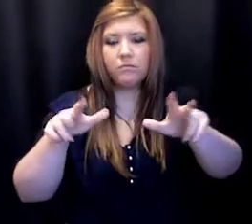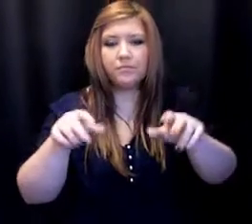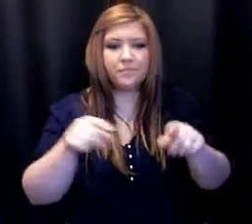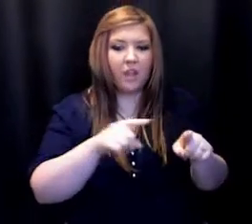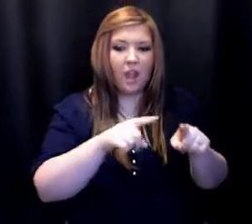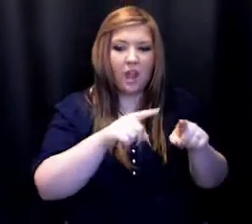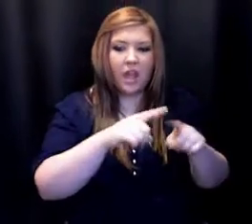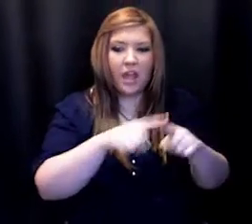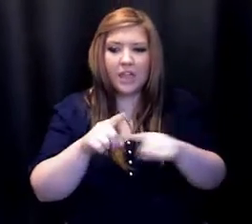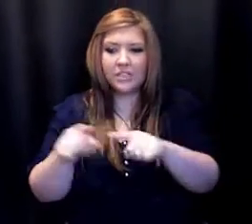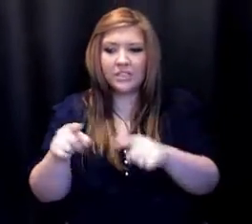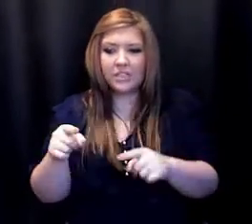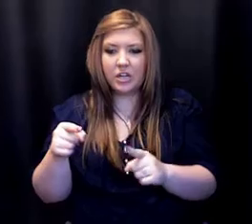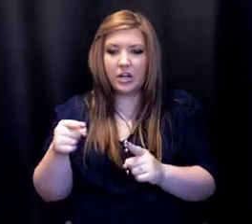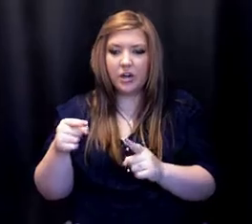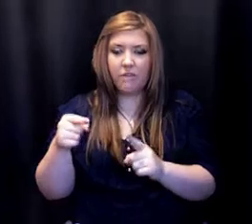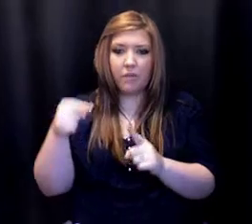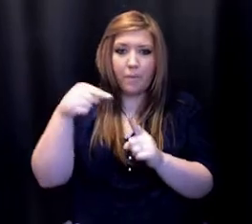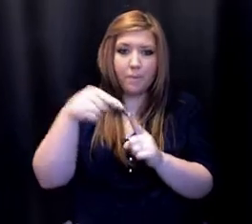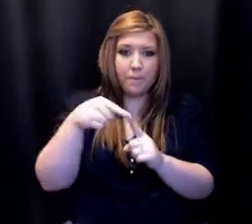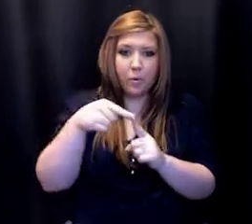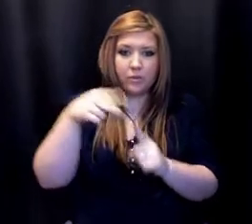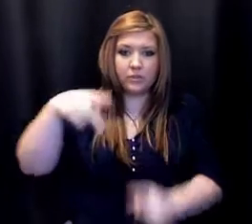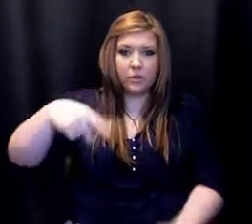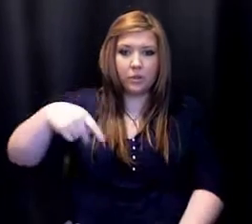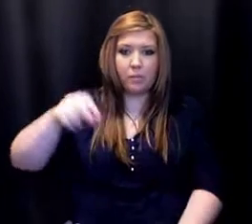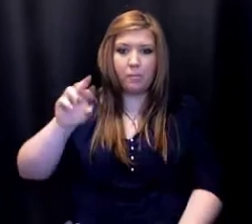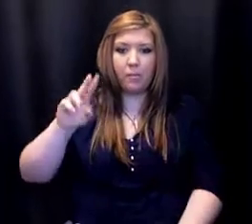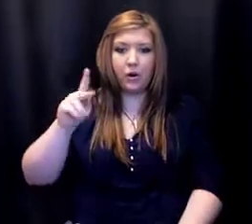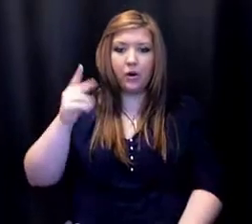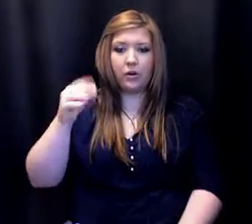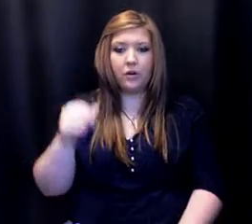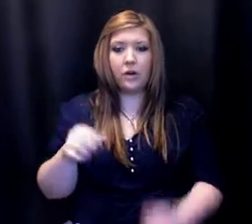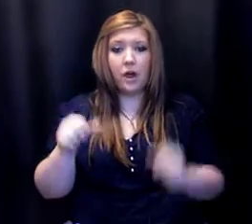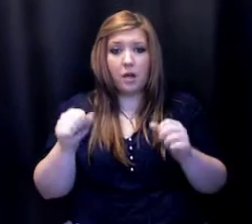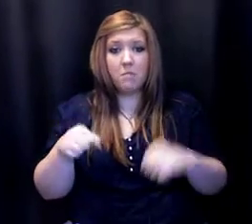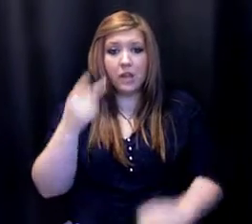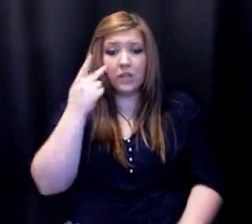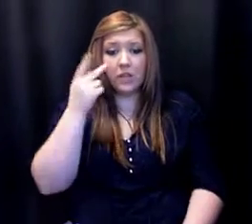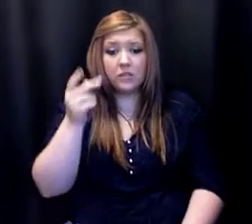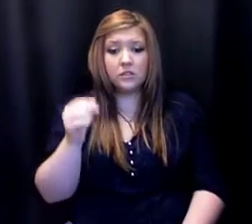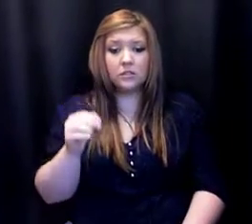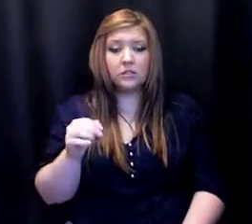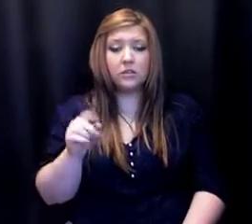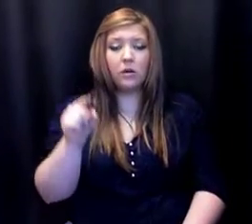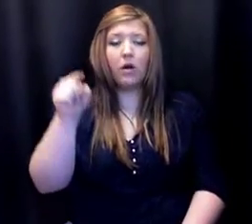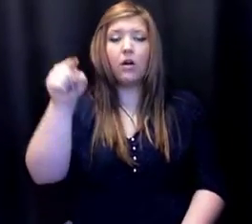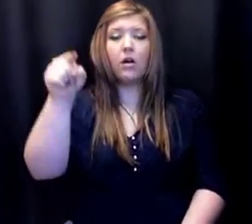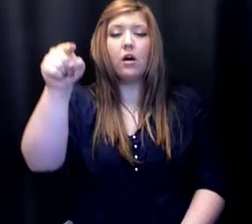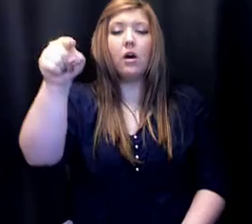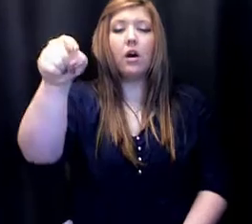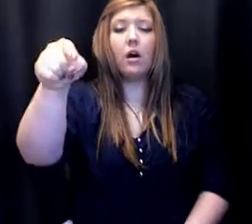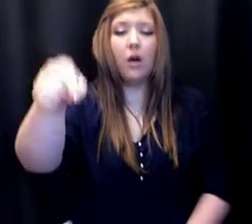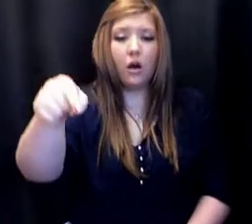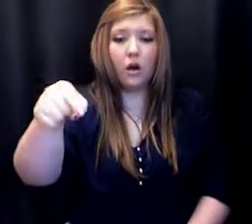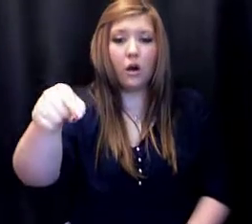could see the very edge, far off in the distance, of the Grand Canyon, which was our next